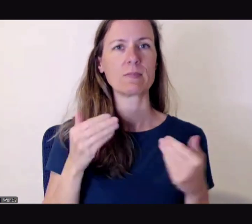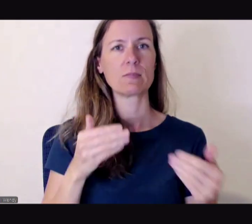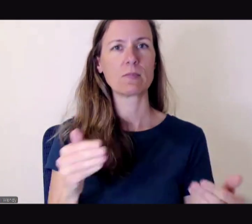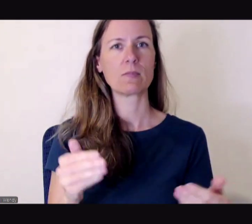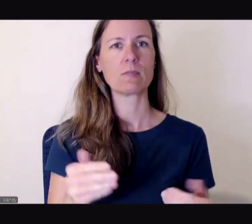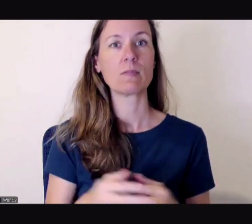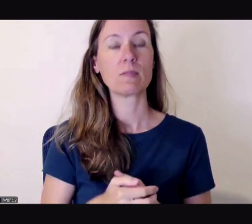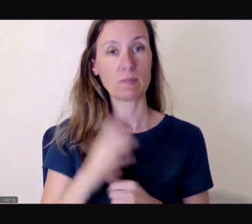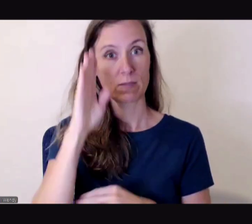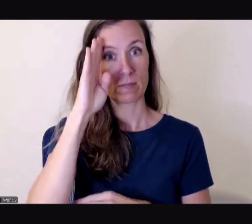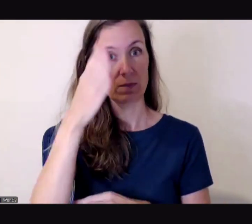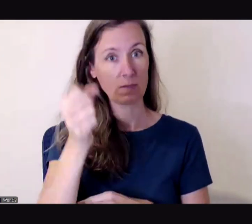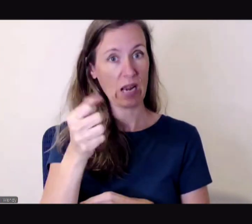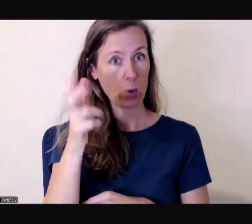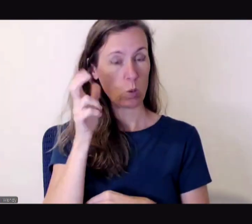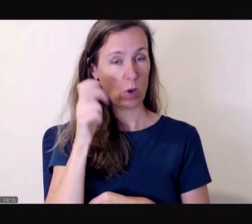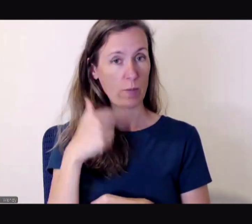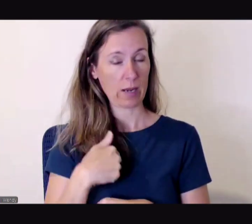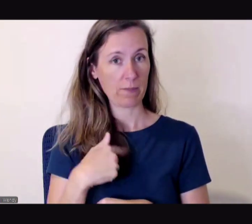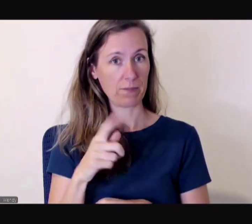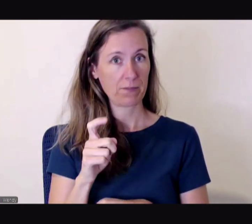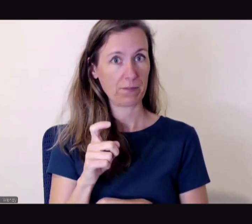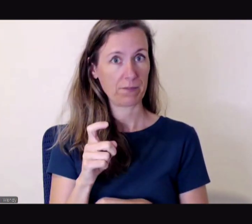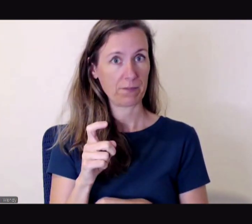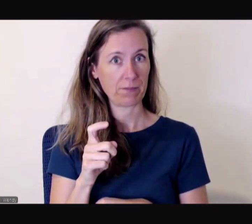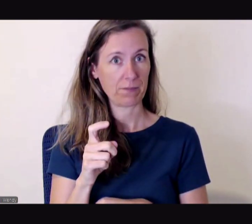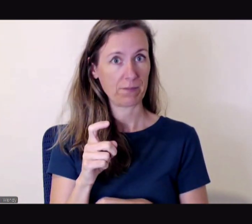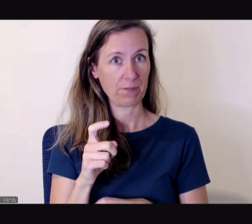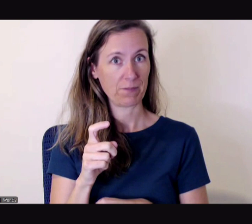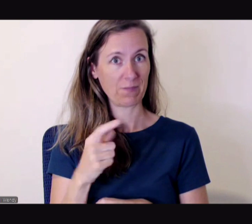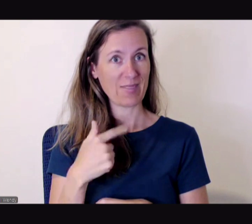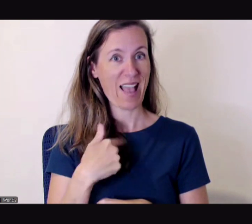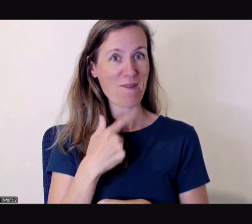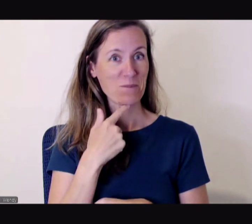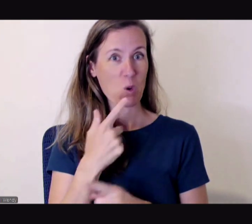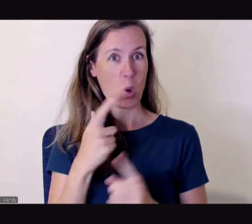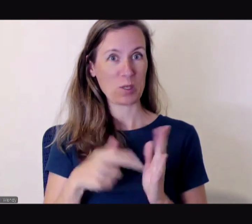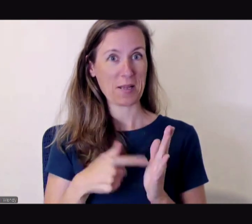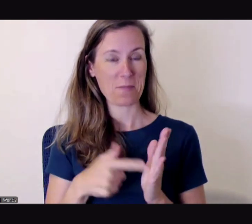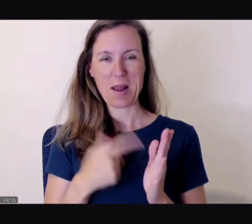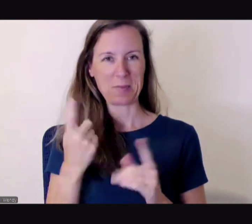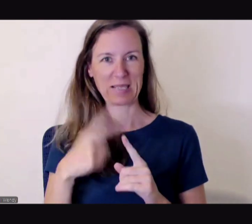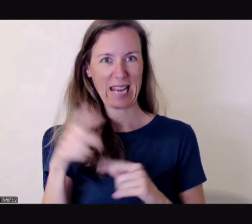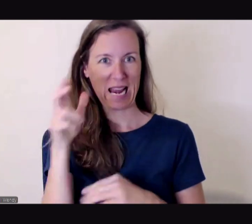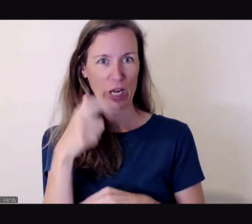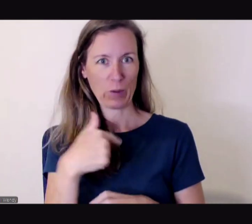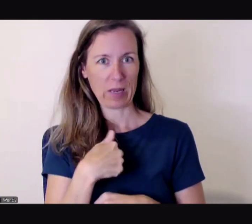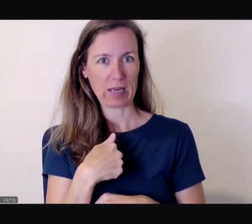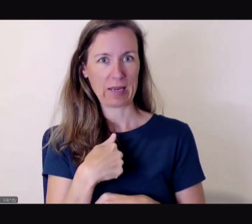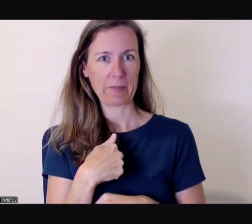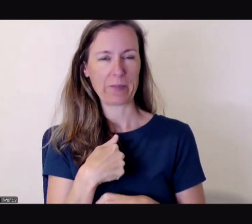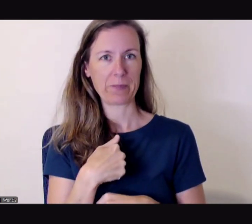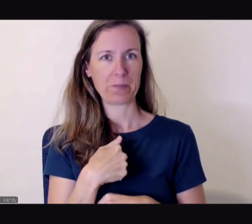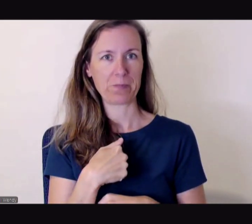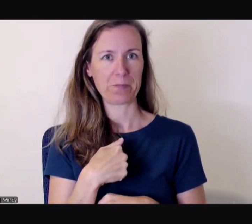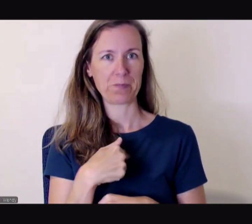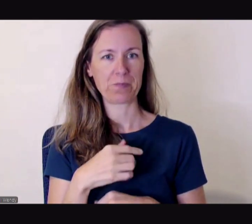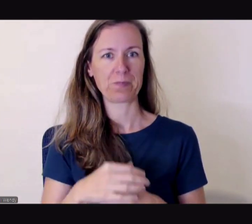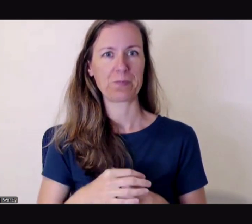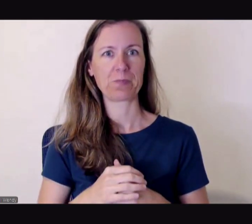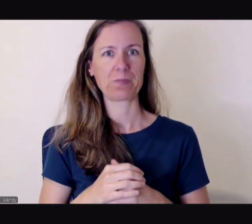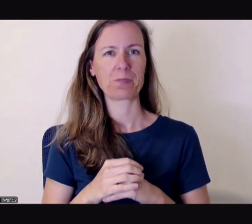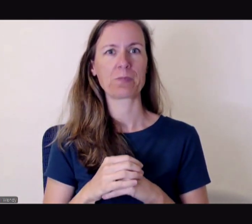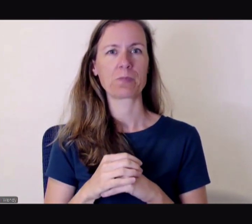Hello, can you hear me? I've been told you can't hear me sometimes. Oops. I'm going